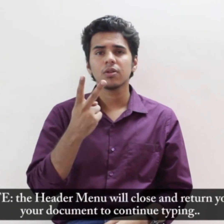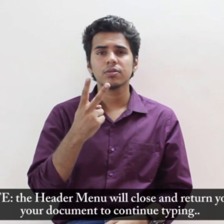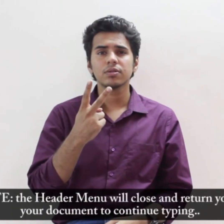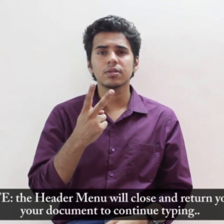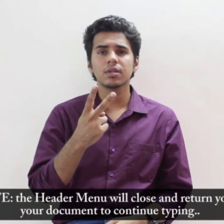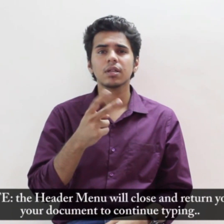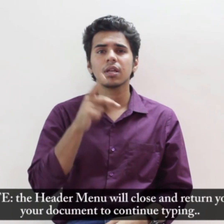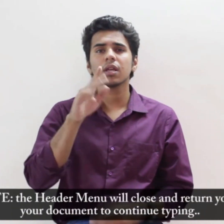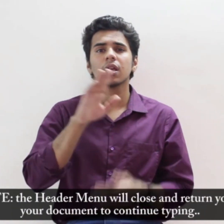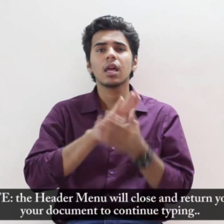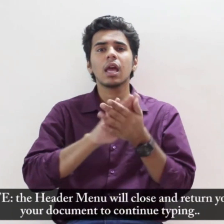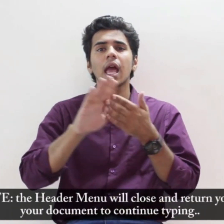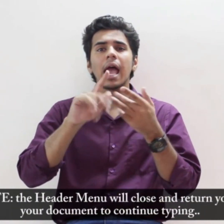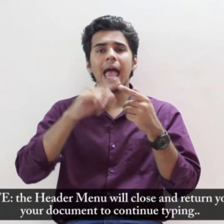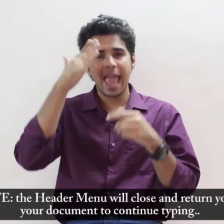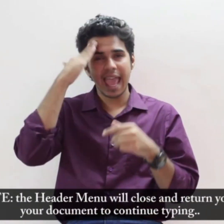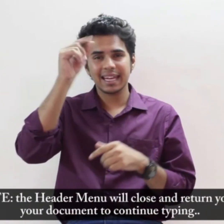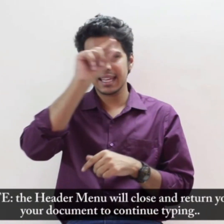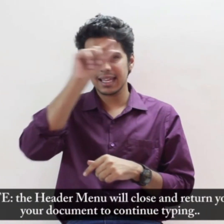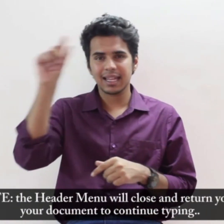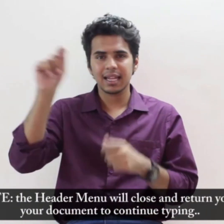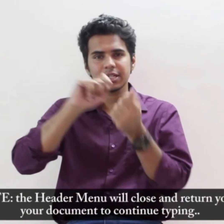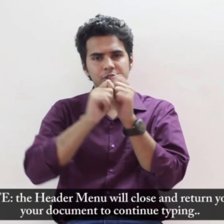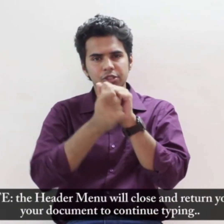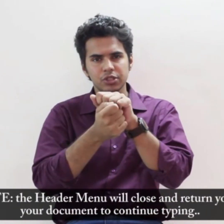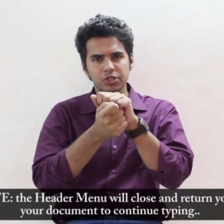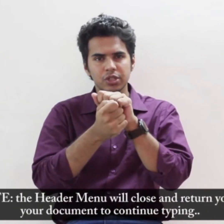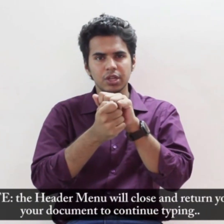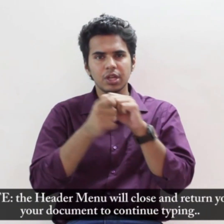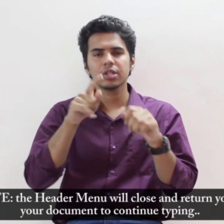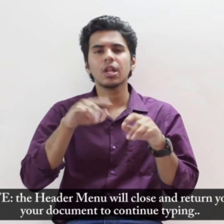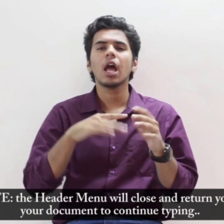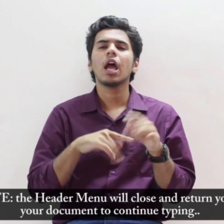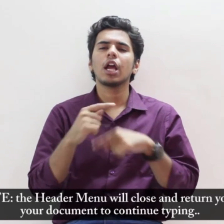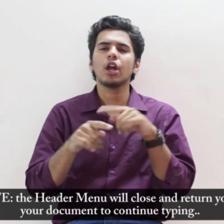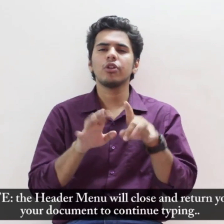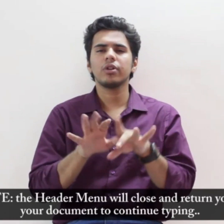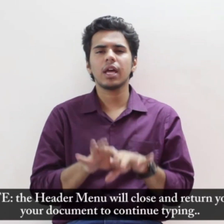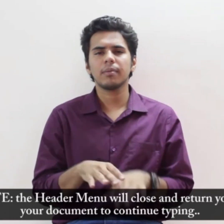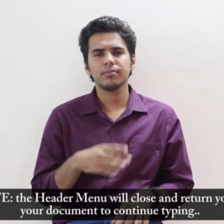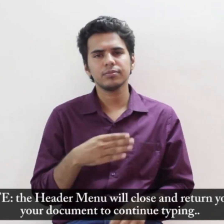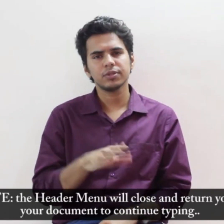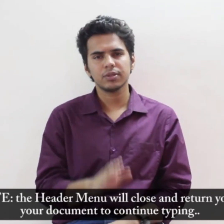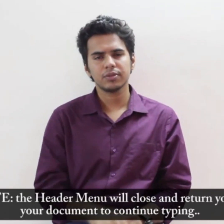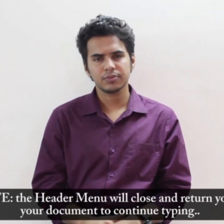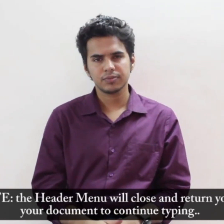Note, the header menu will close and return you to your document to continue typing.